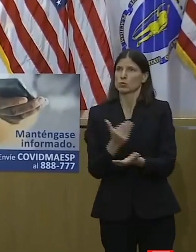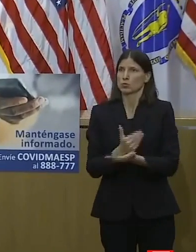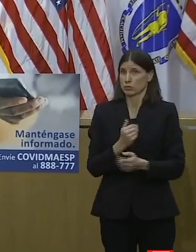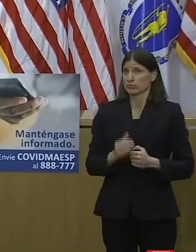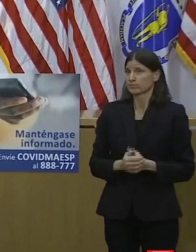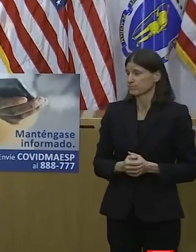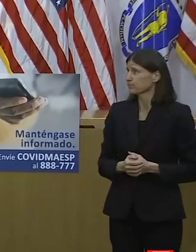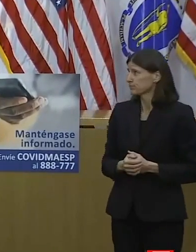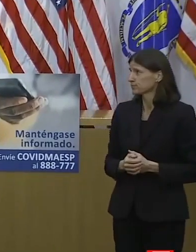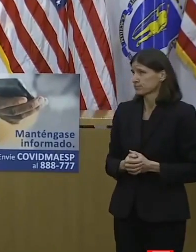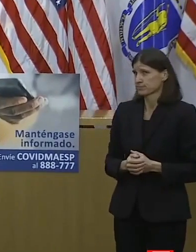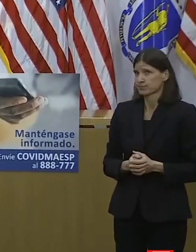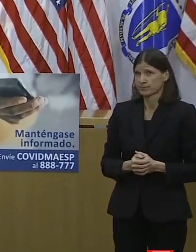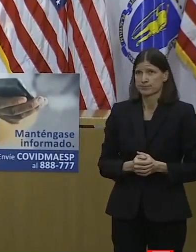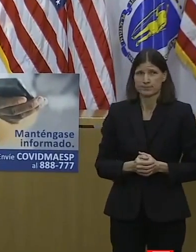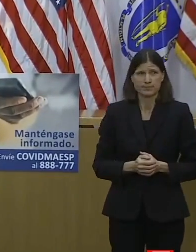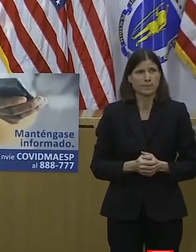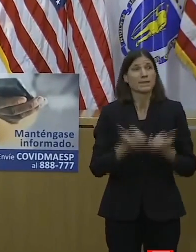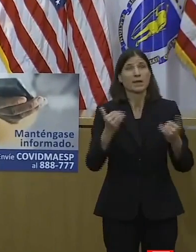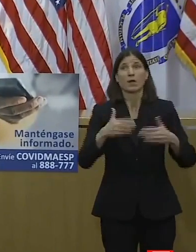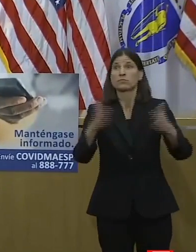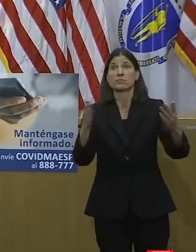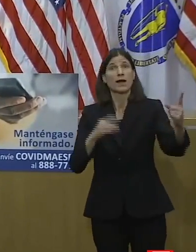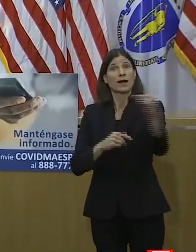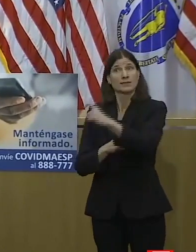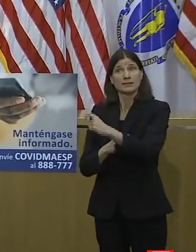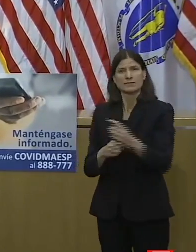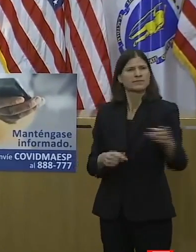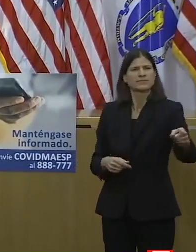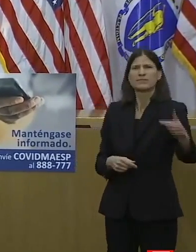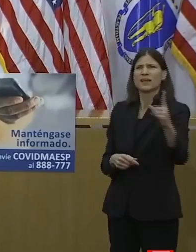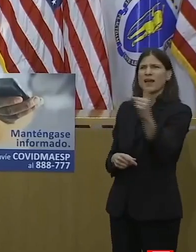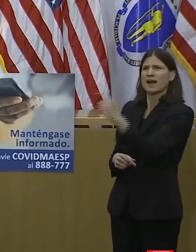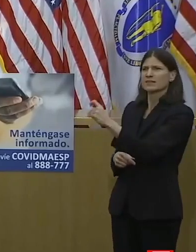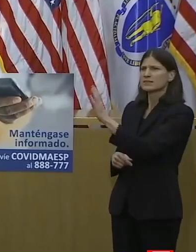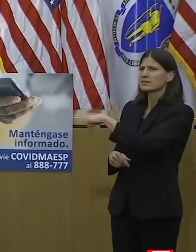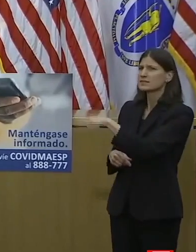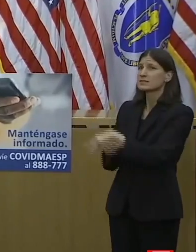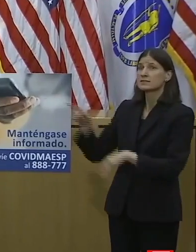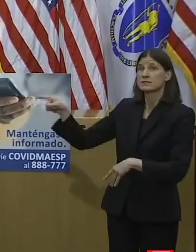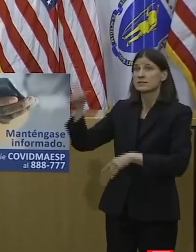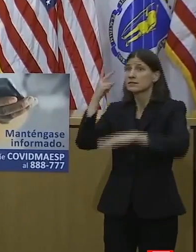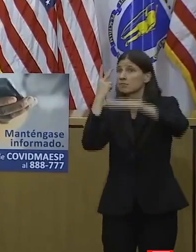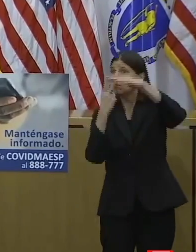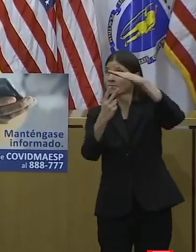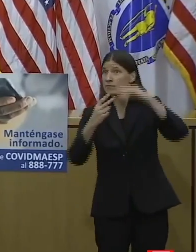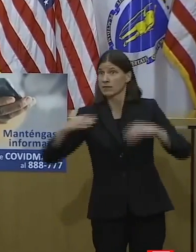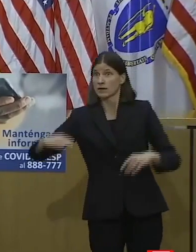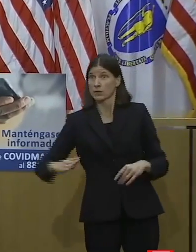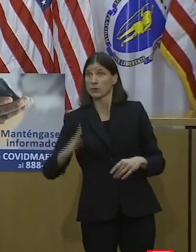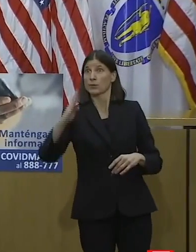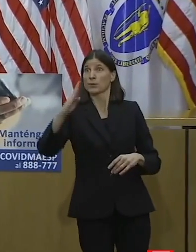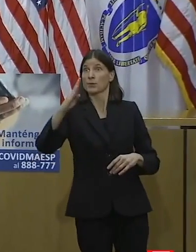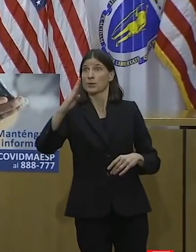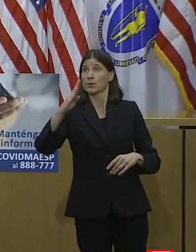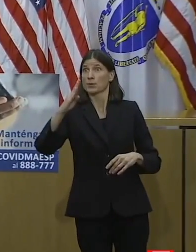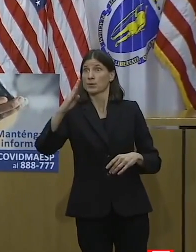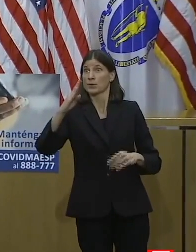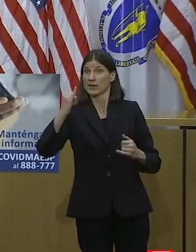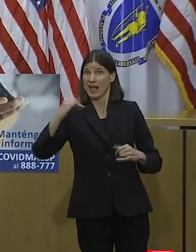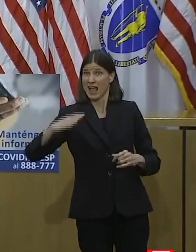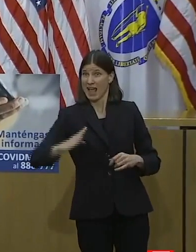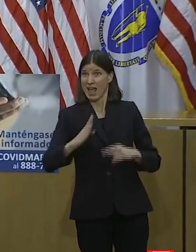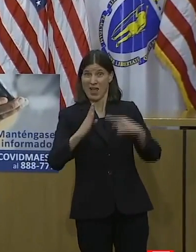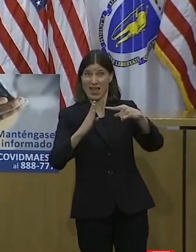position to be? Well, we said all along that we thought the surge would start somewhere between the 7th and 10th of